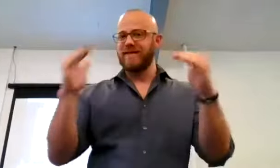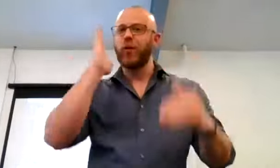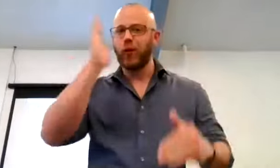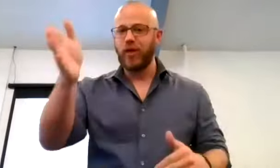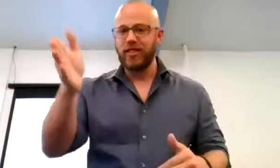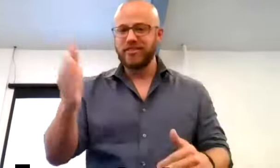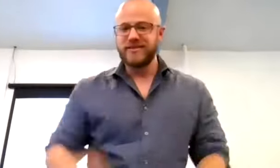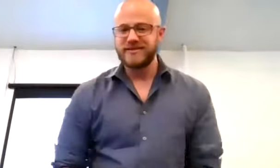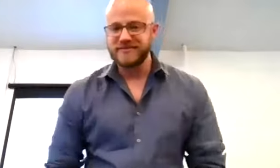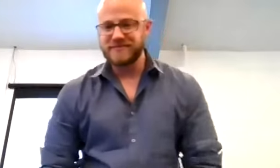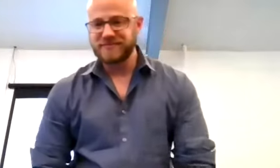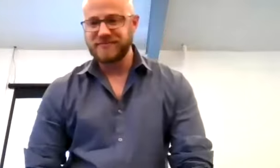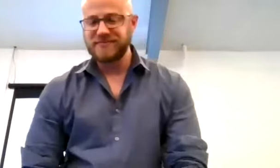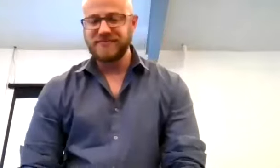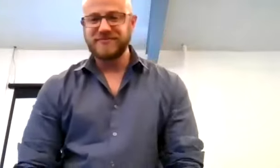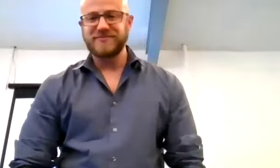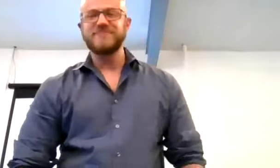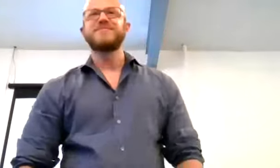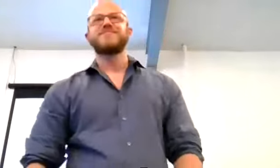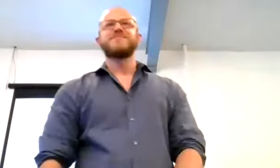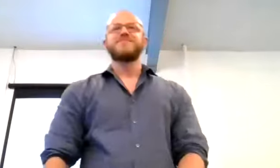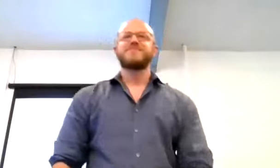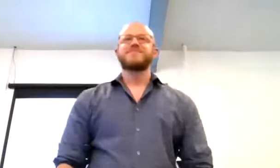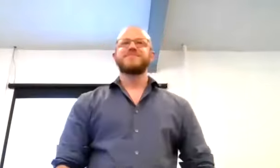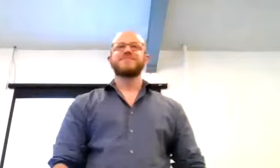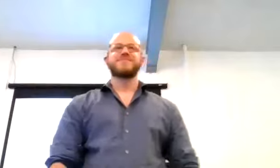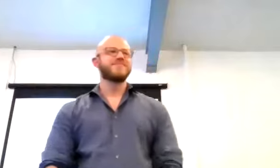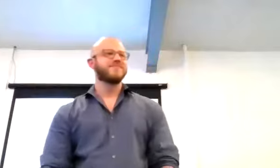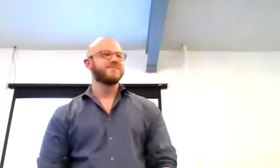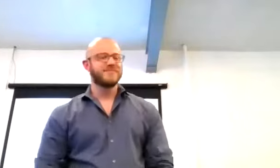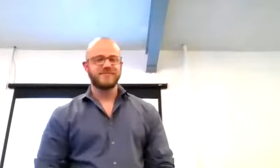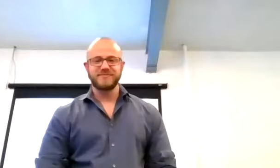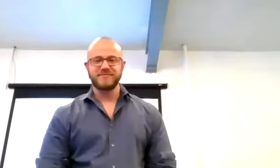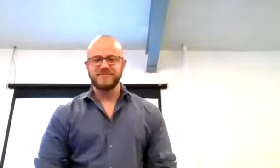goes with it. And we'll, of course, when we get to the next level, we'll get into that a whole lot more, so.